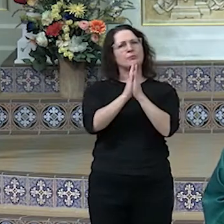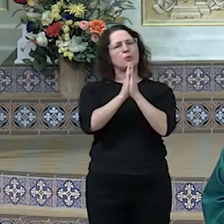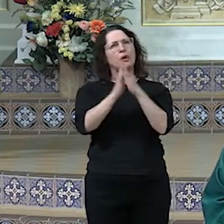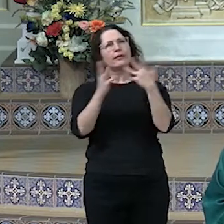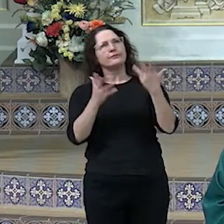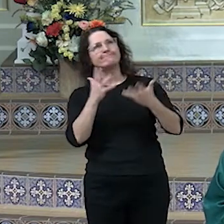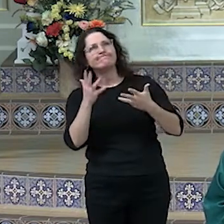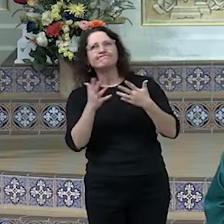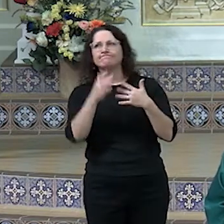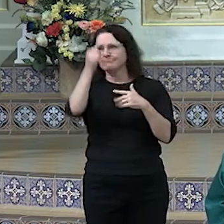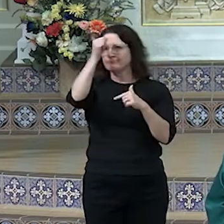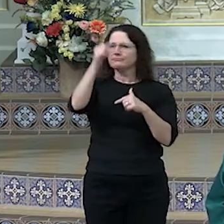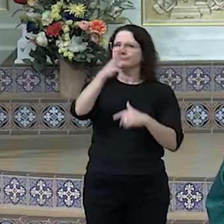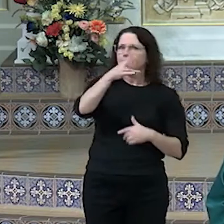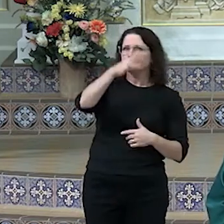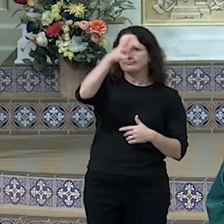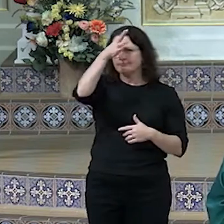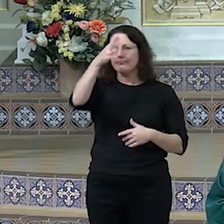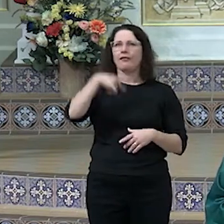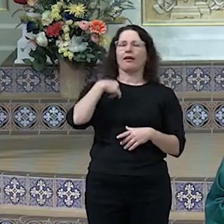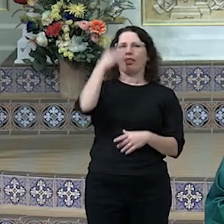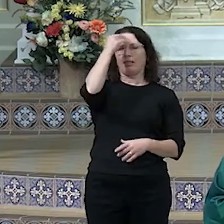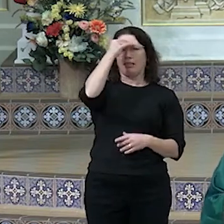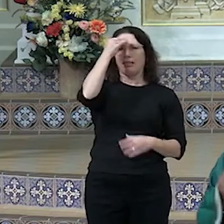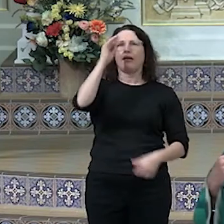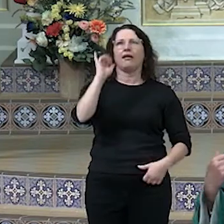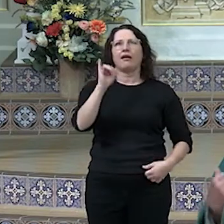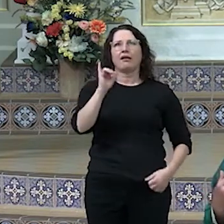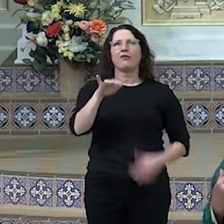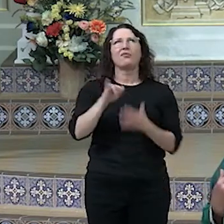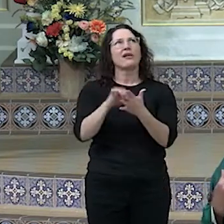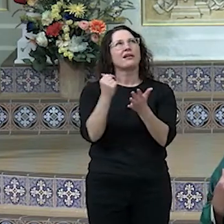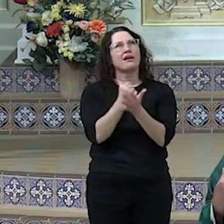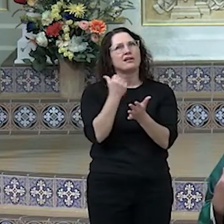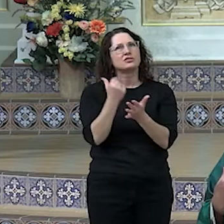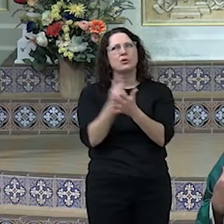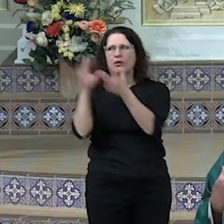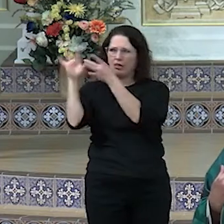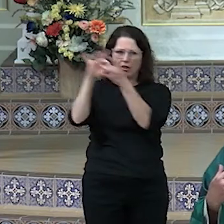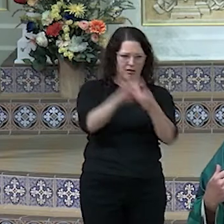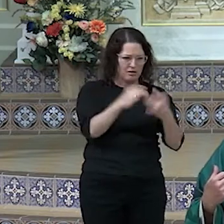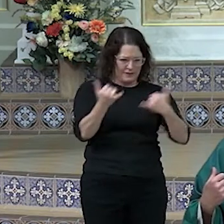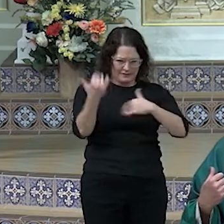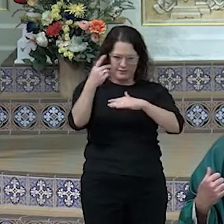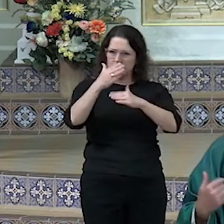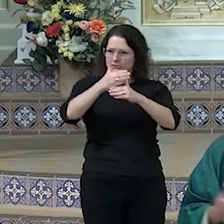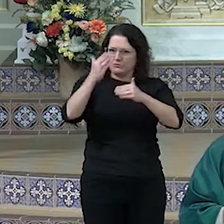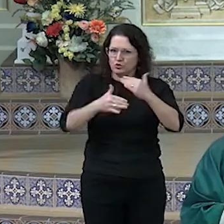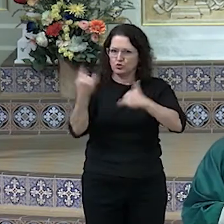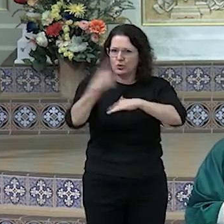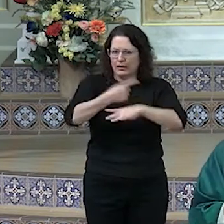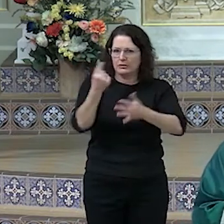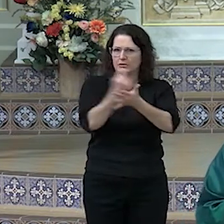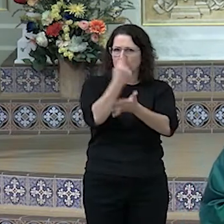And then throughout the day, I kept thinking about the gospel this weekend. And